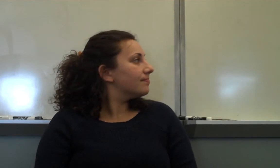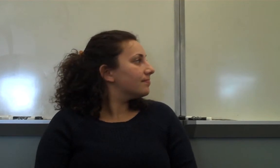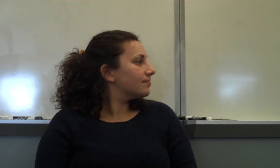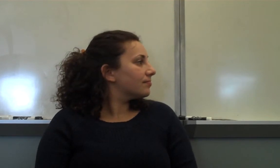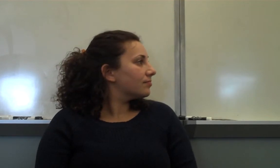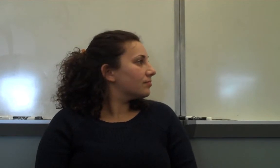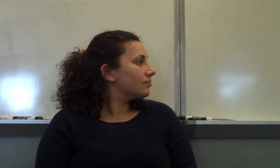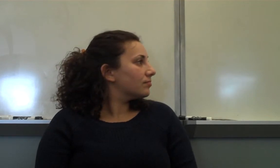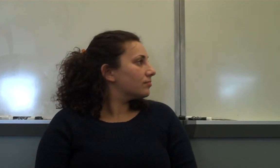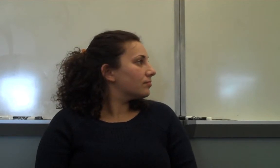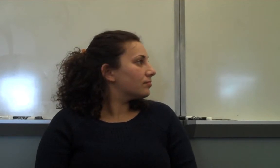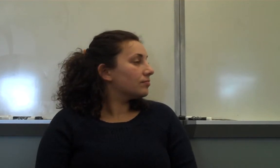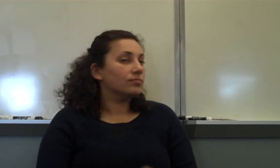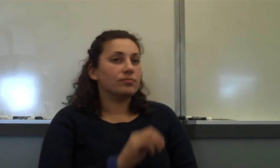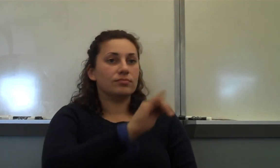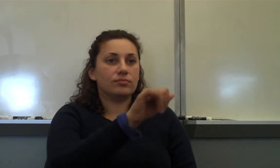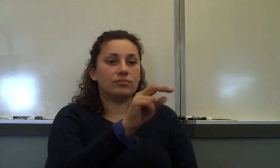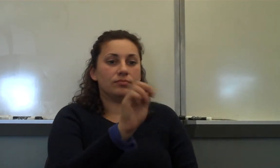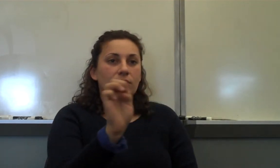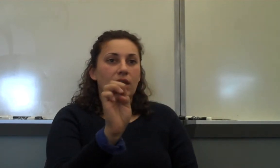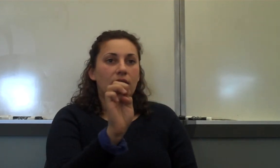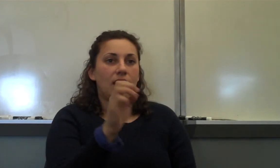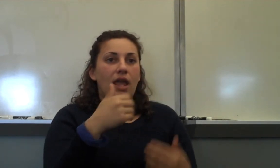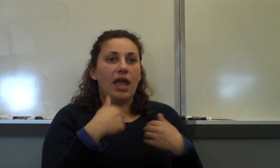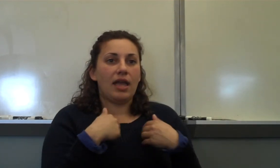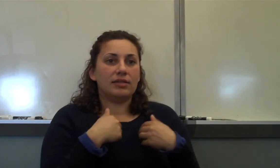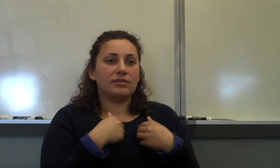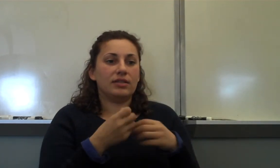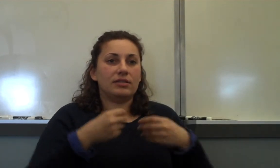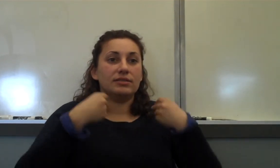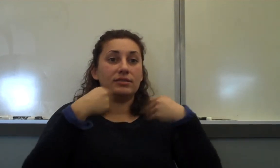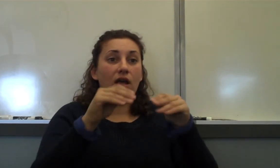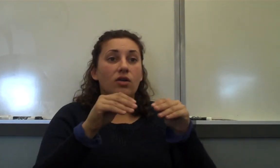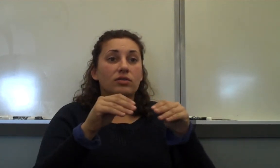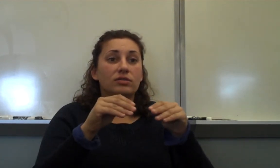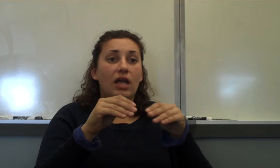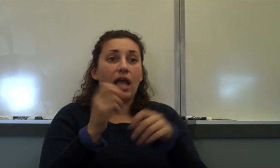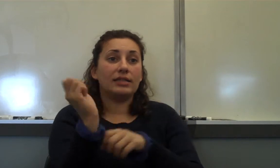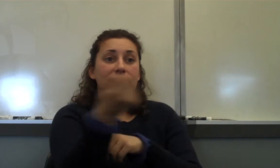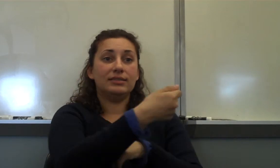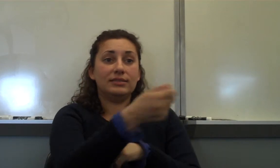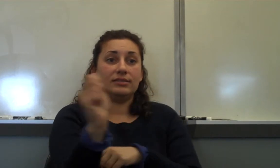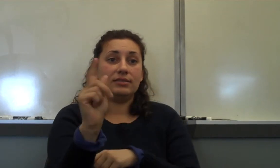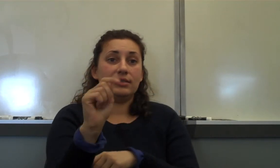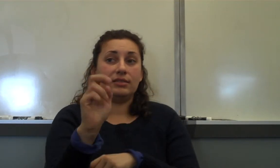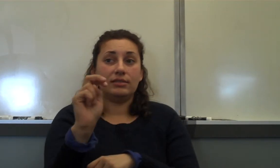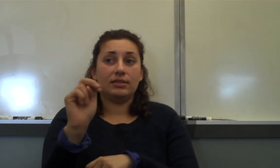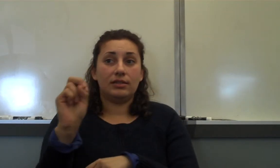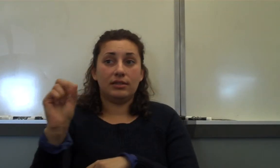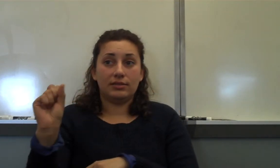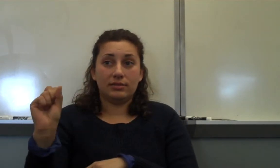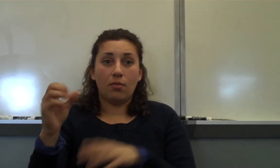Jane Marie bought 8 cans of tennis balls for $1.98 each. She paid $1.03 in tax. What was the total